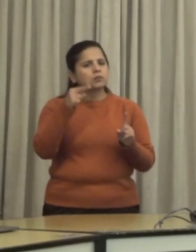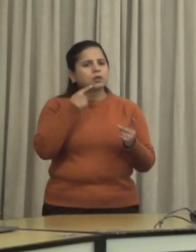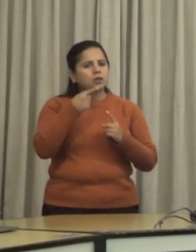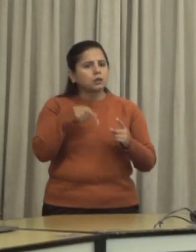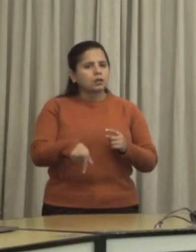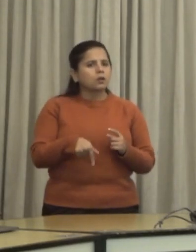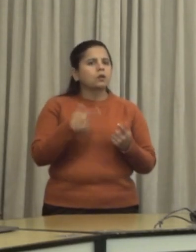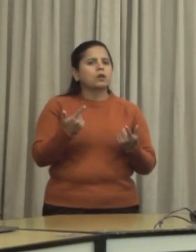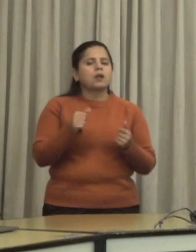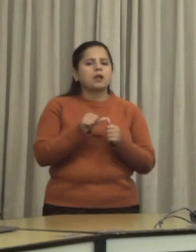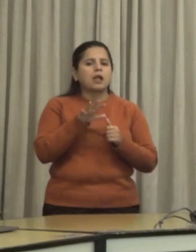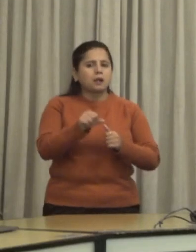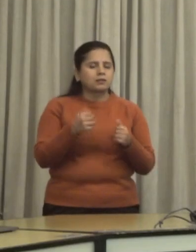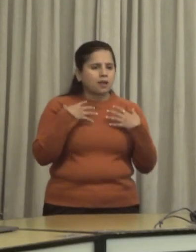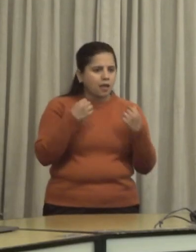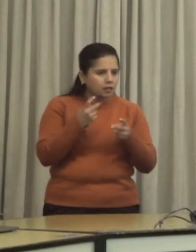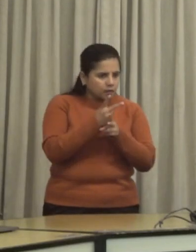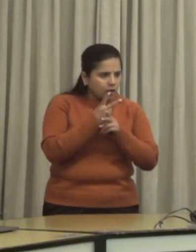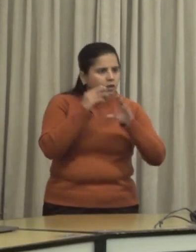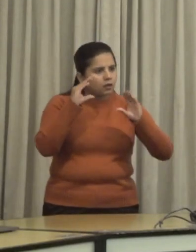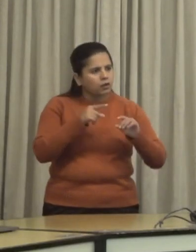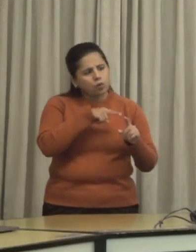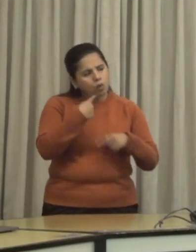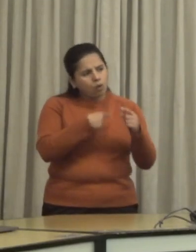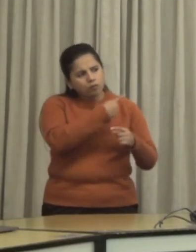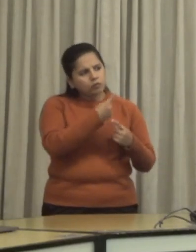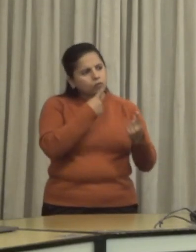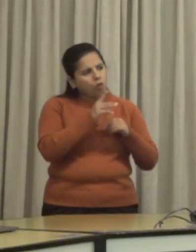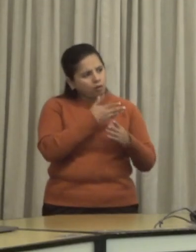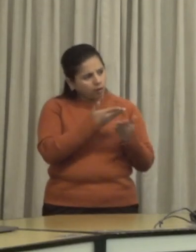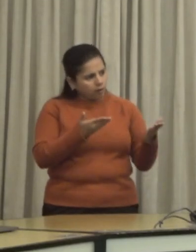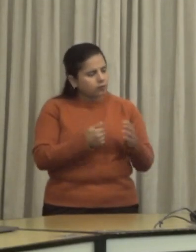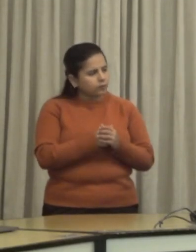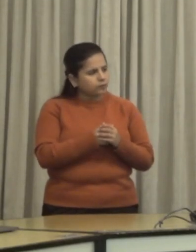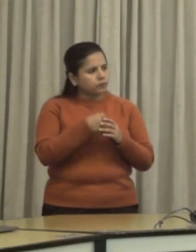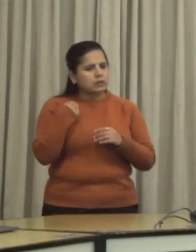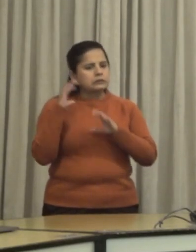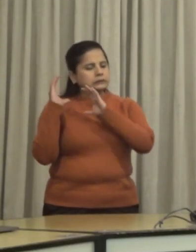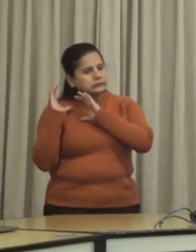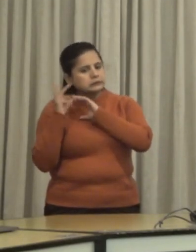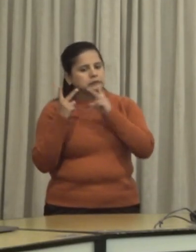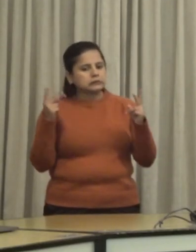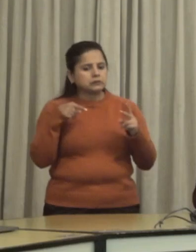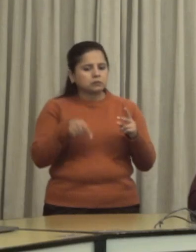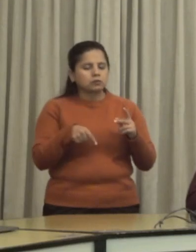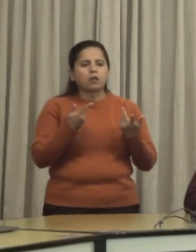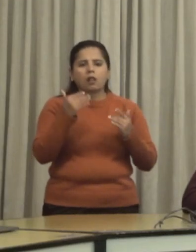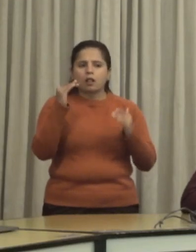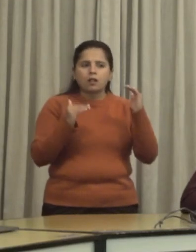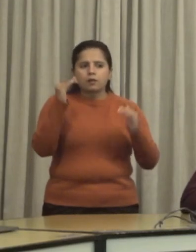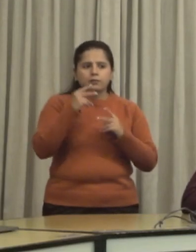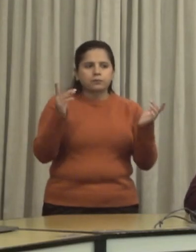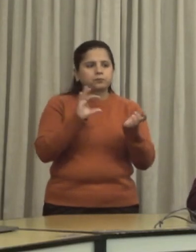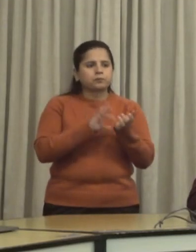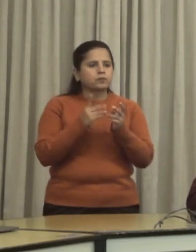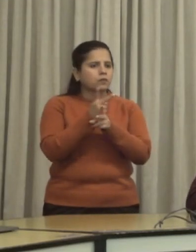lack of access to healthcare. And you've also always talked about the burden imposed by disproportionate